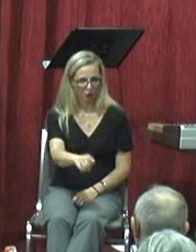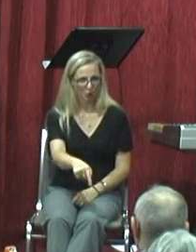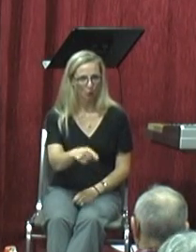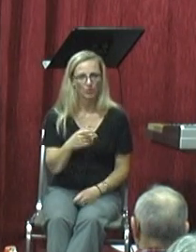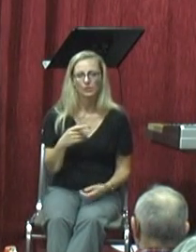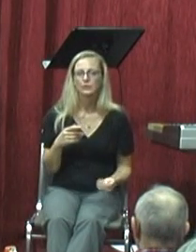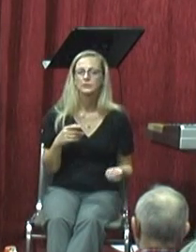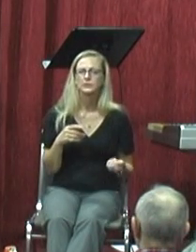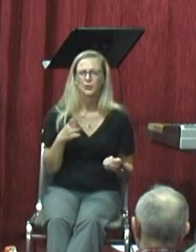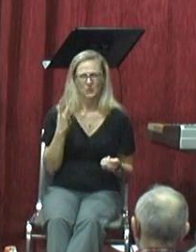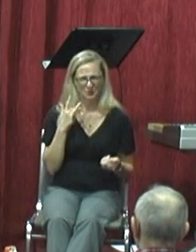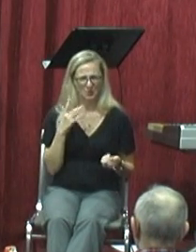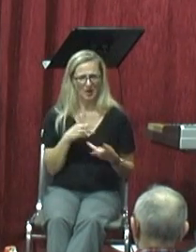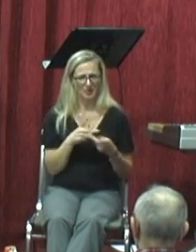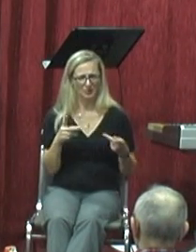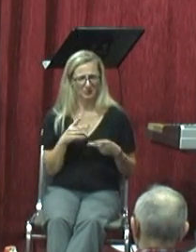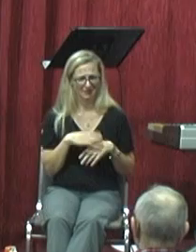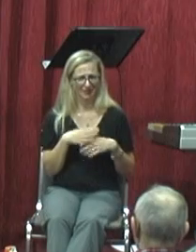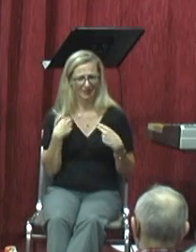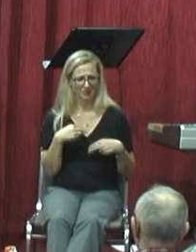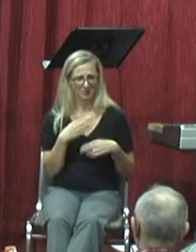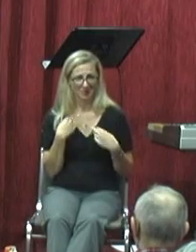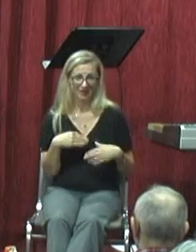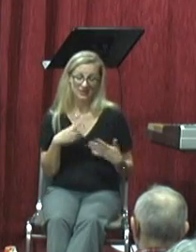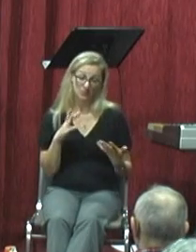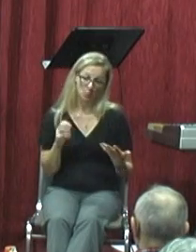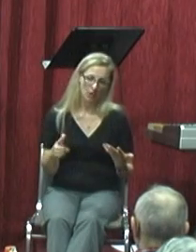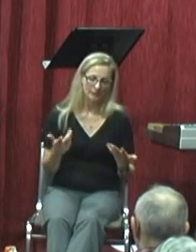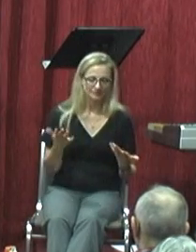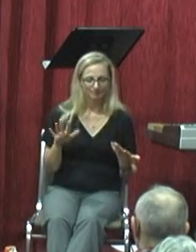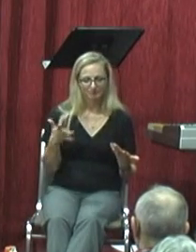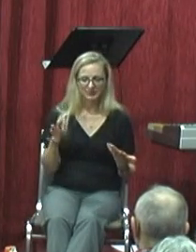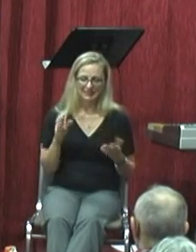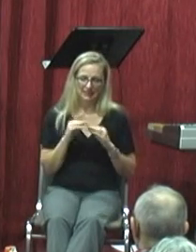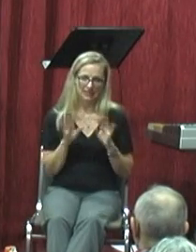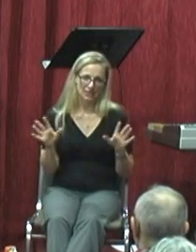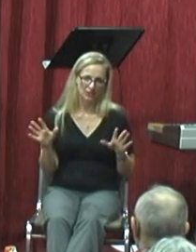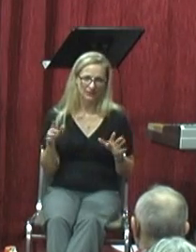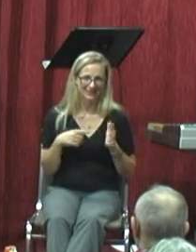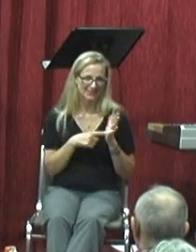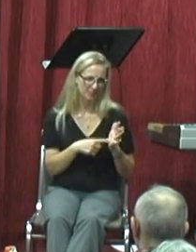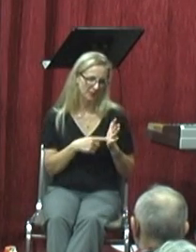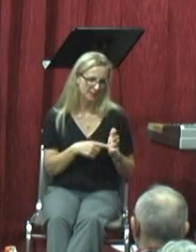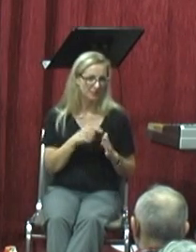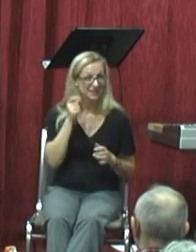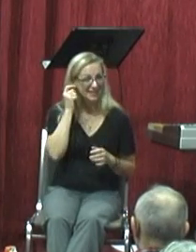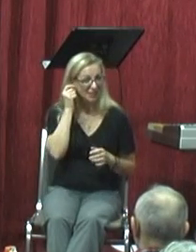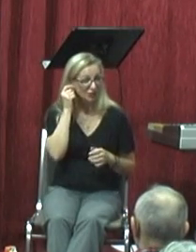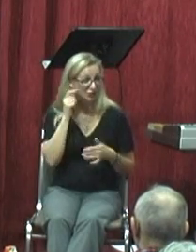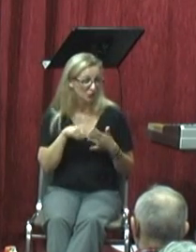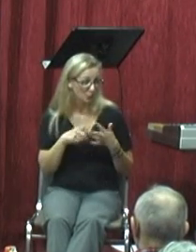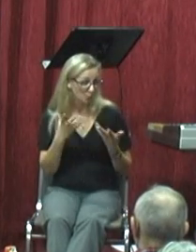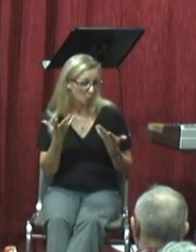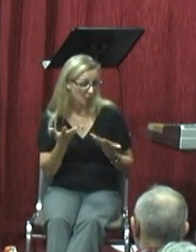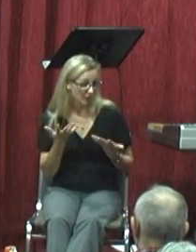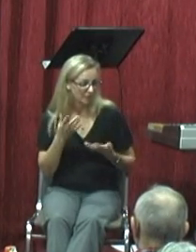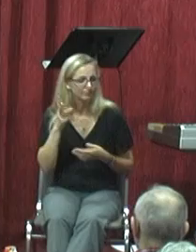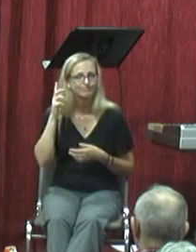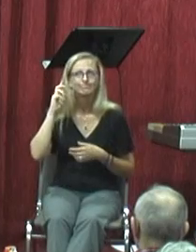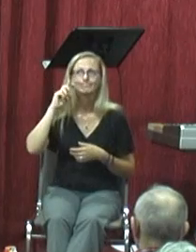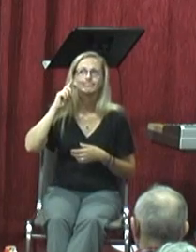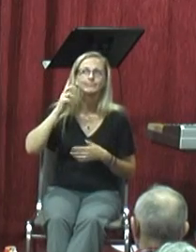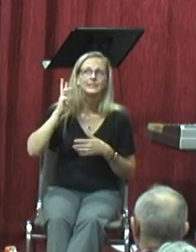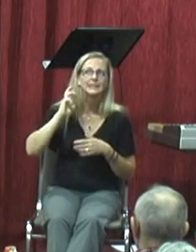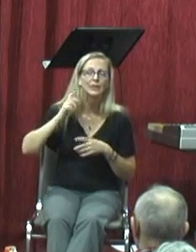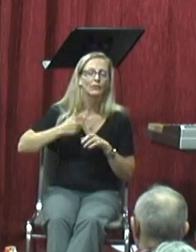why these places on the human body? Well, it's pretty clear the symbolism. The ear to do what? To hear from God.